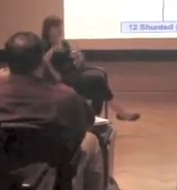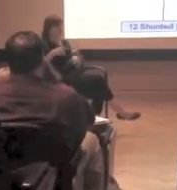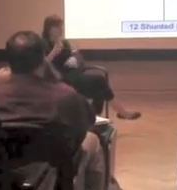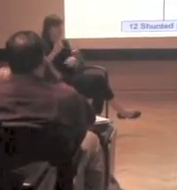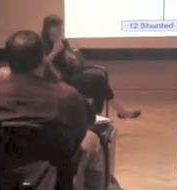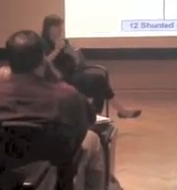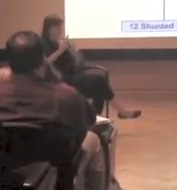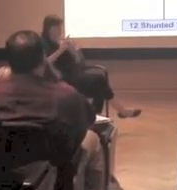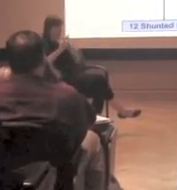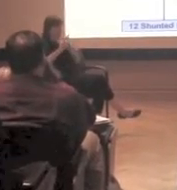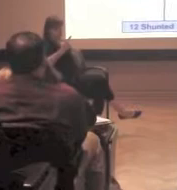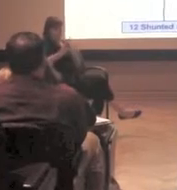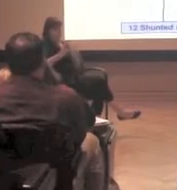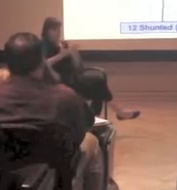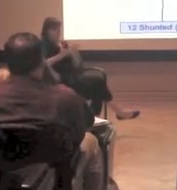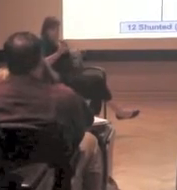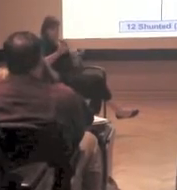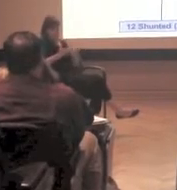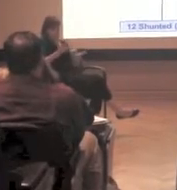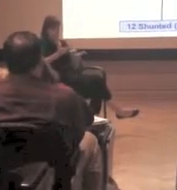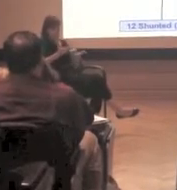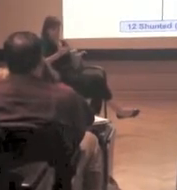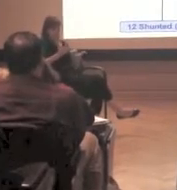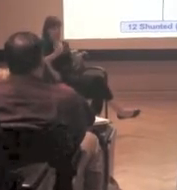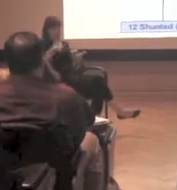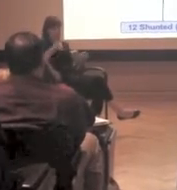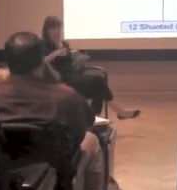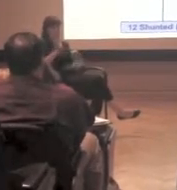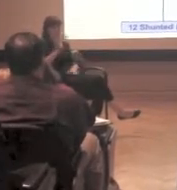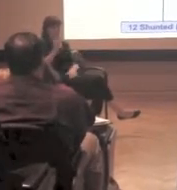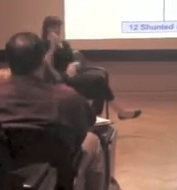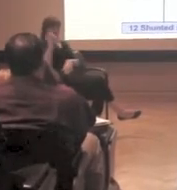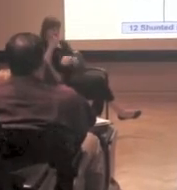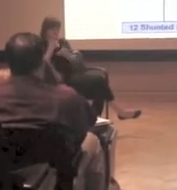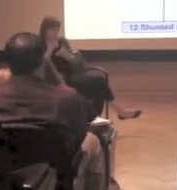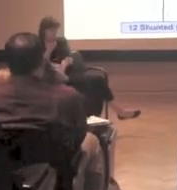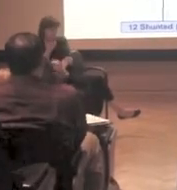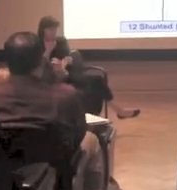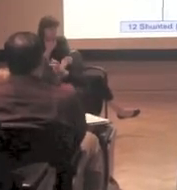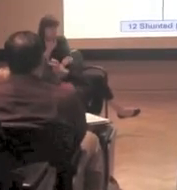of these a week, maybe. So I did 12 a day. So